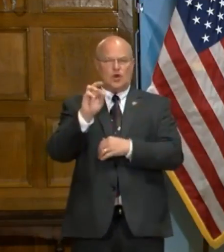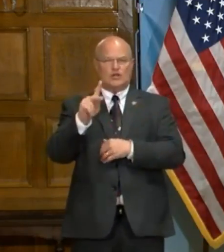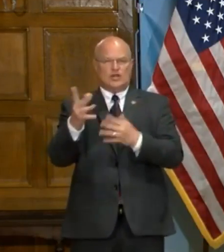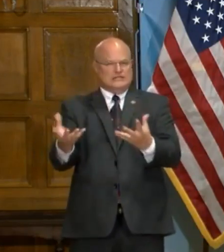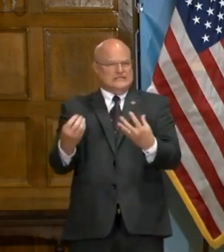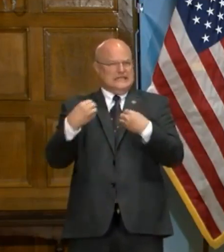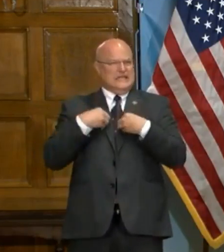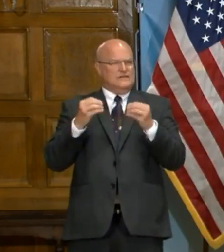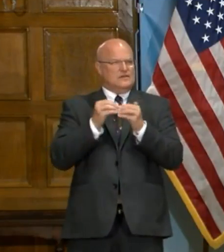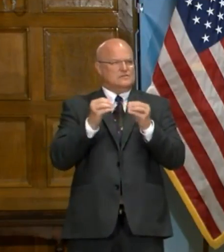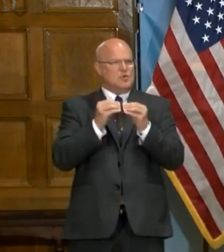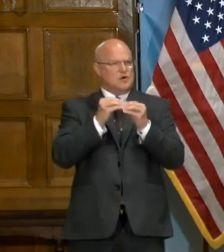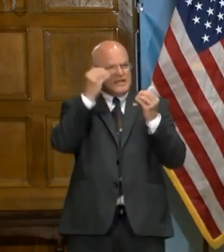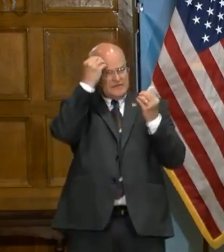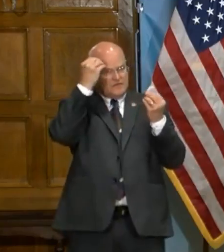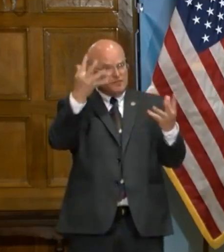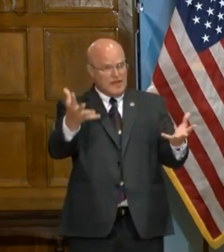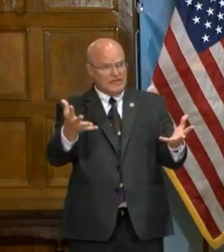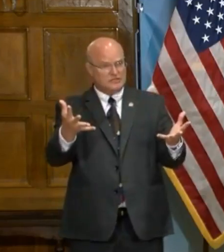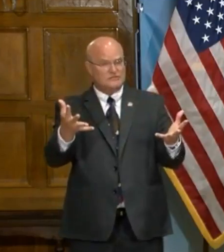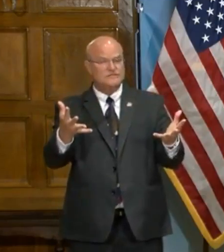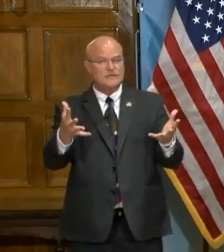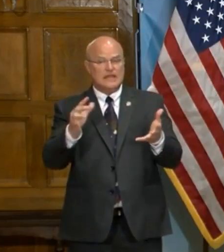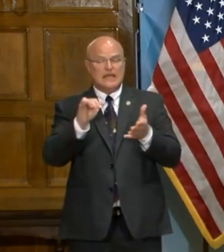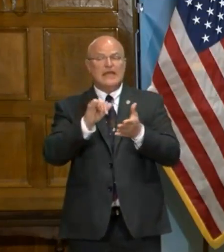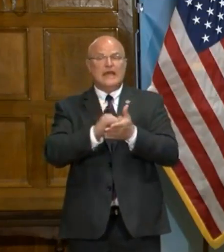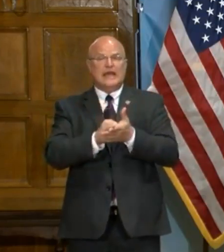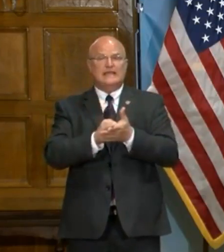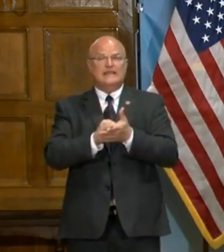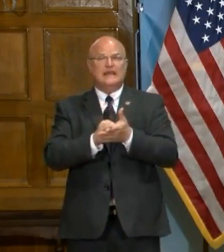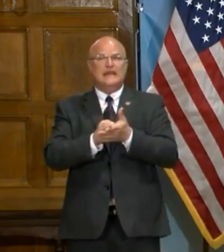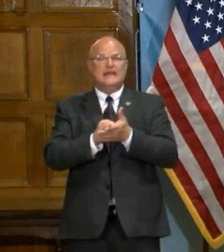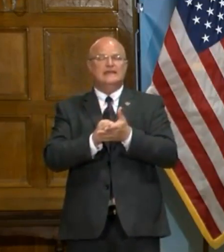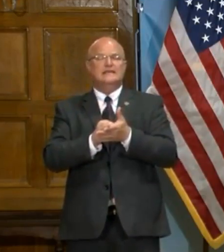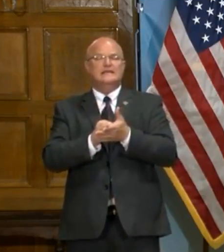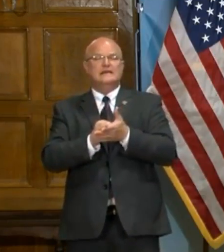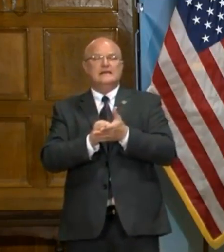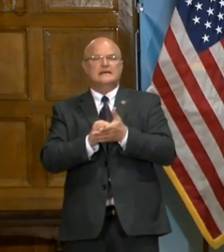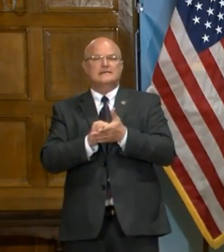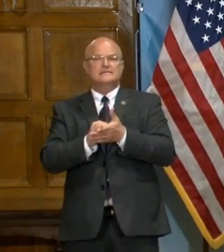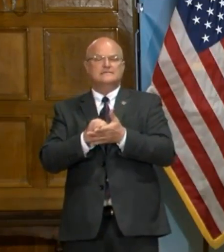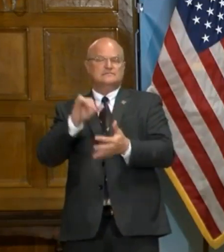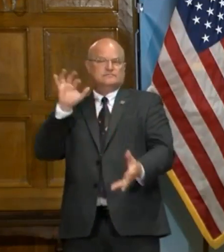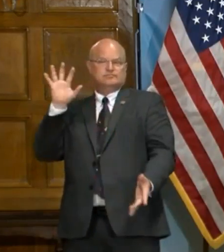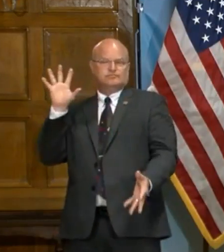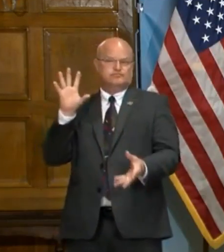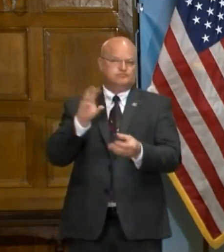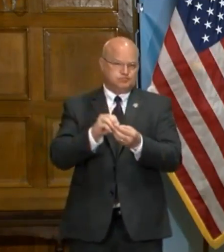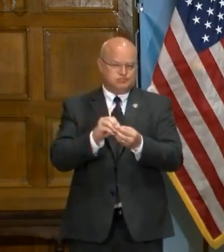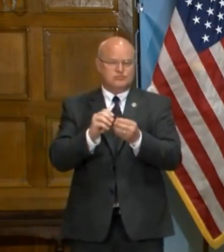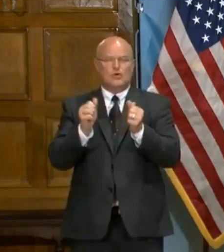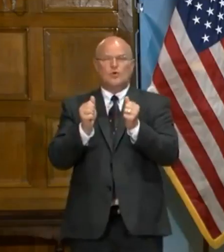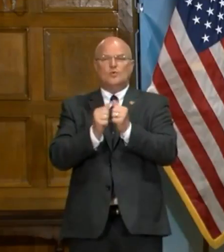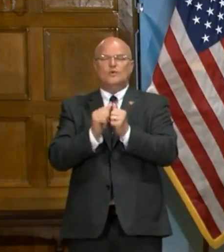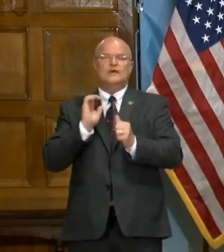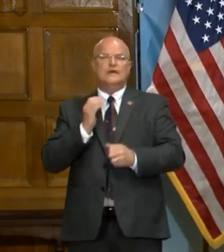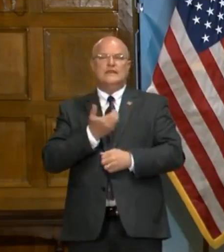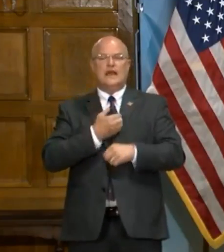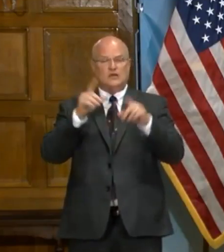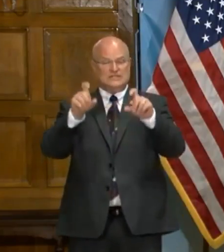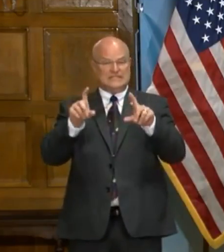us information that we need. And that brings me, after you see the early warning system with